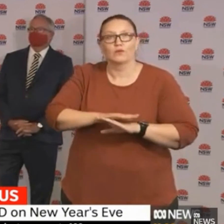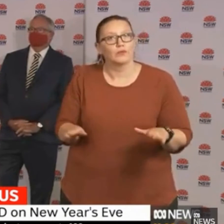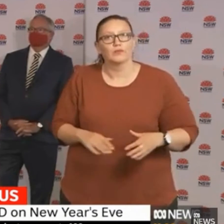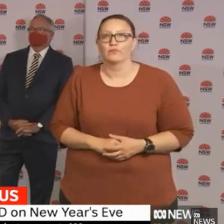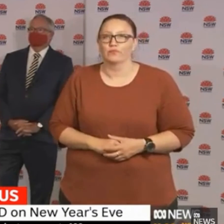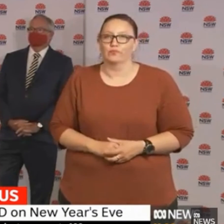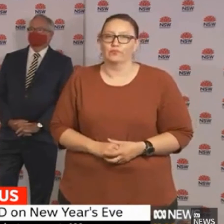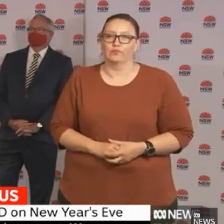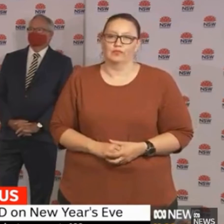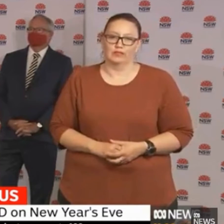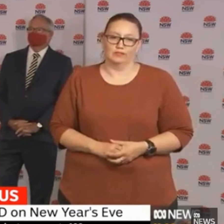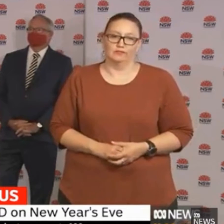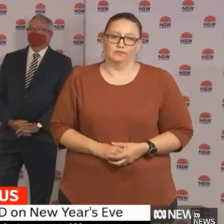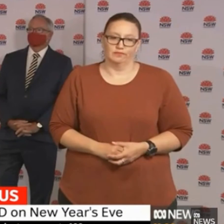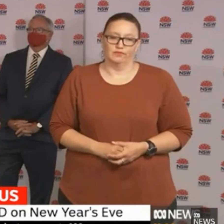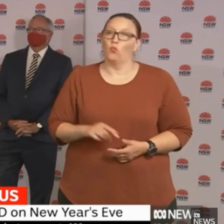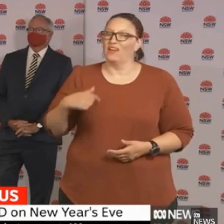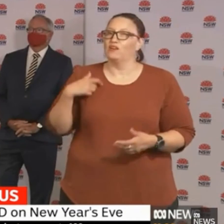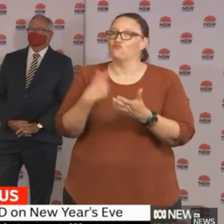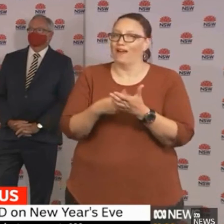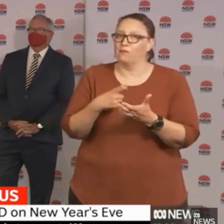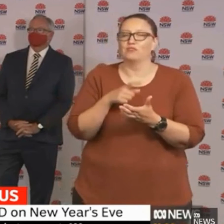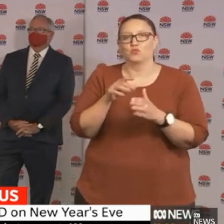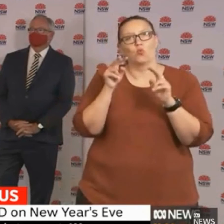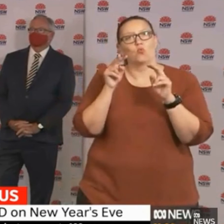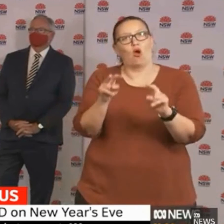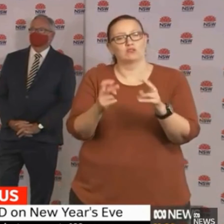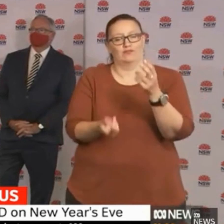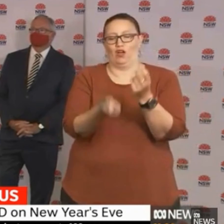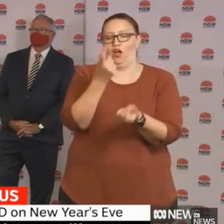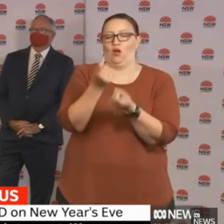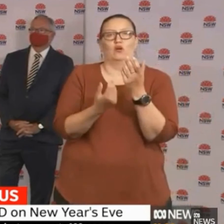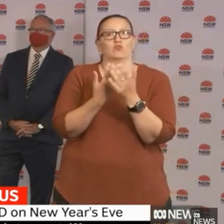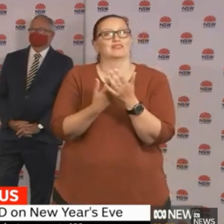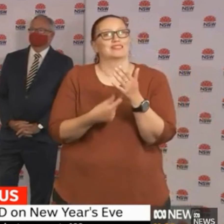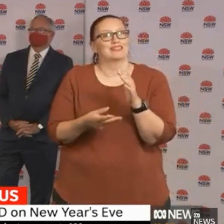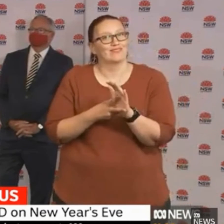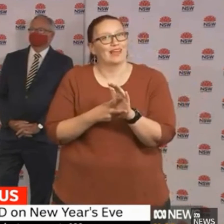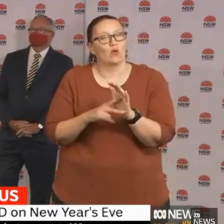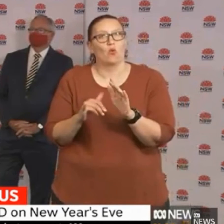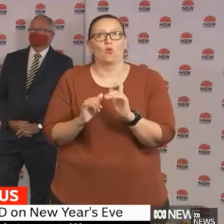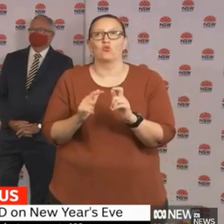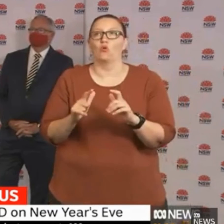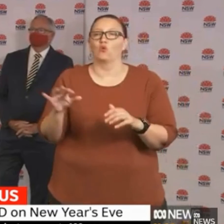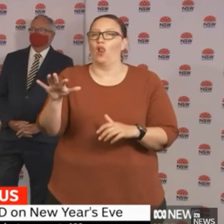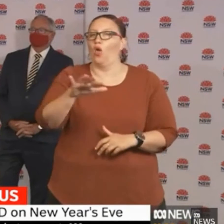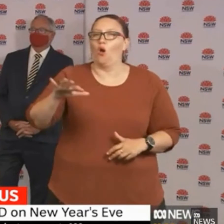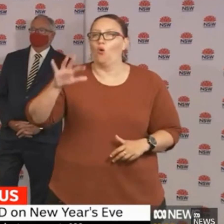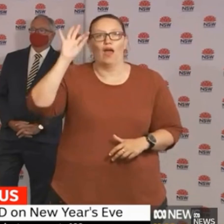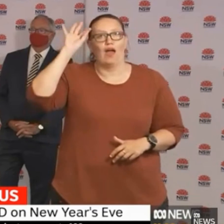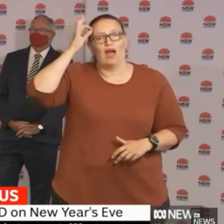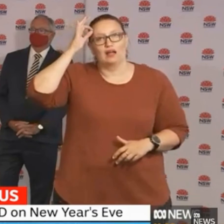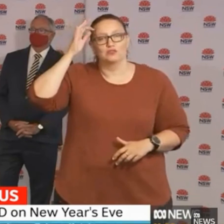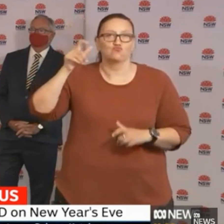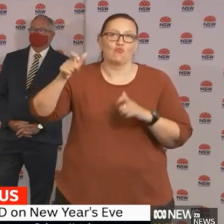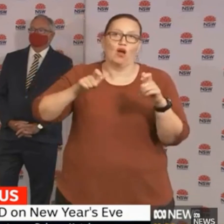do recommend very strongly that people watch the fireworks on TV or go to a local venue outdoors which